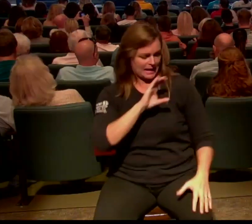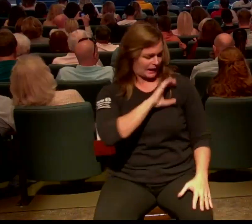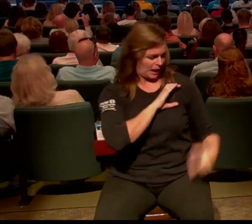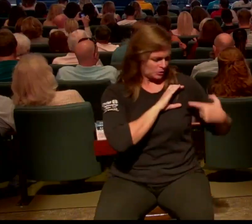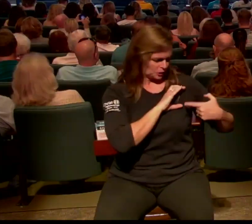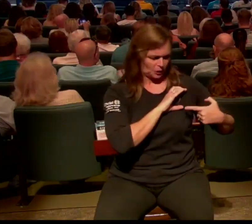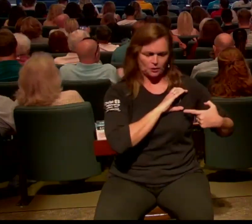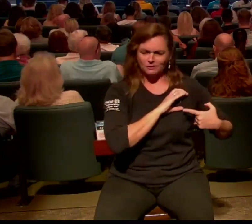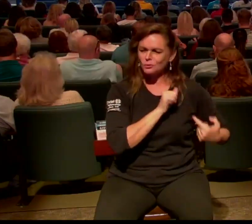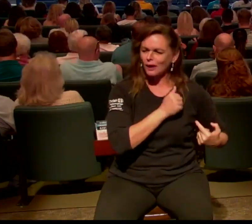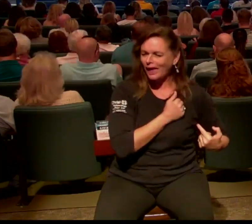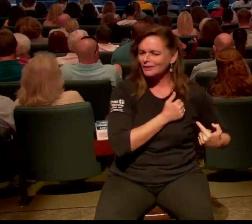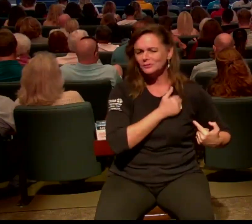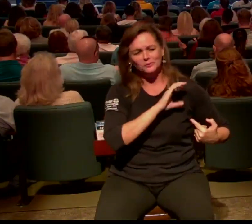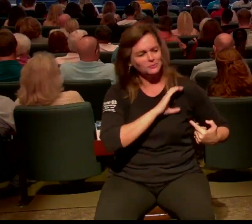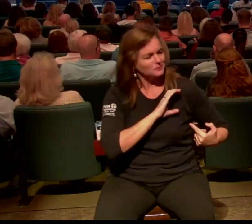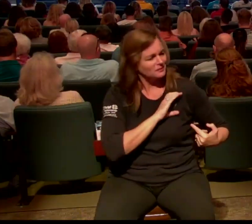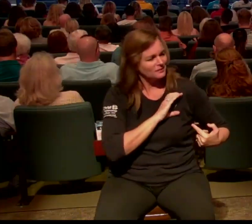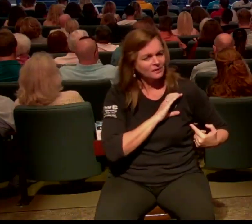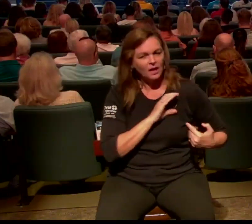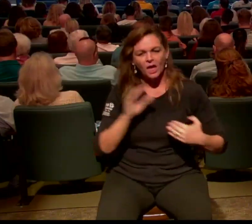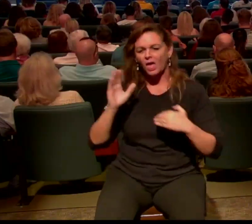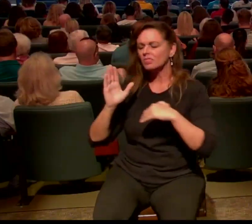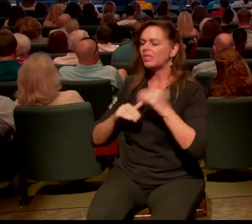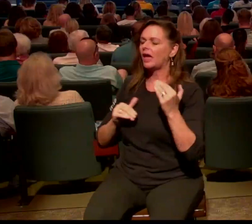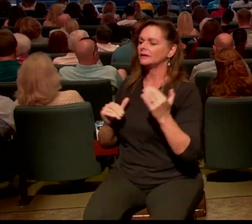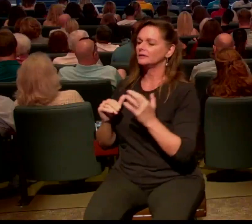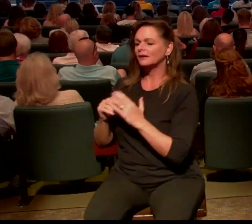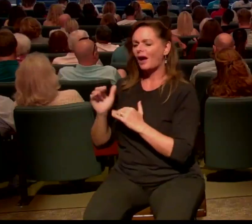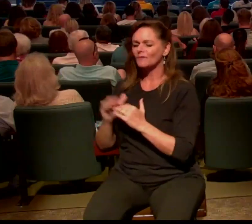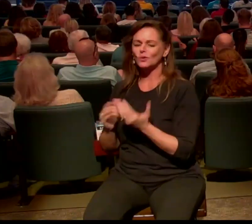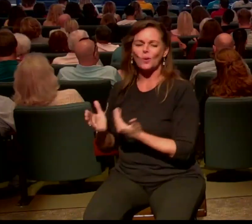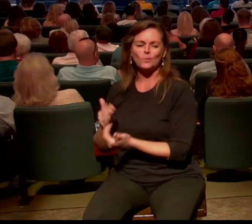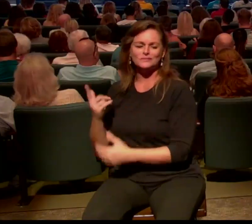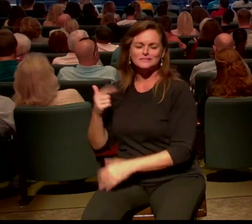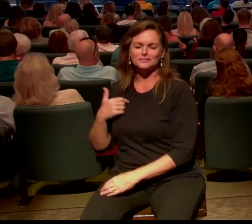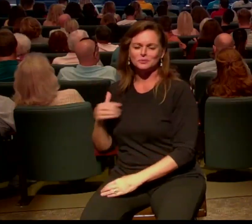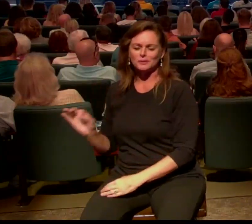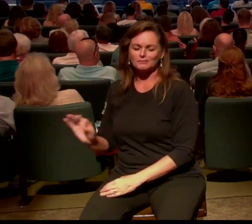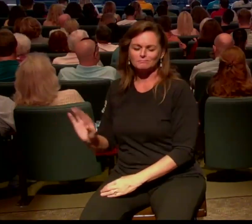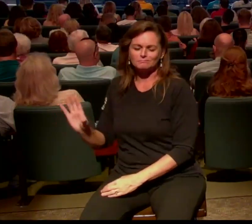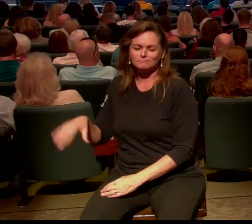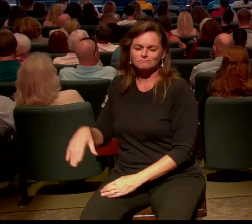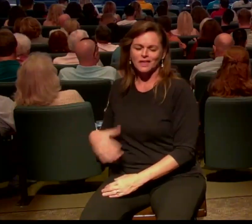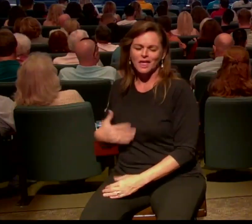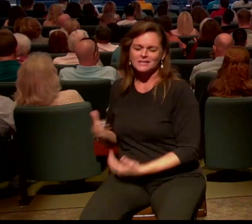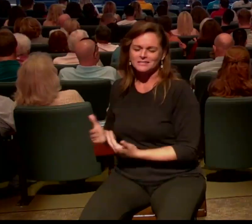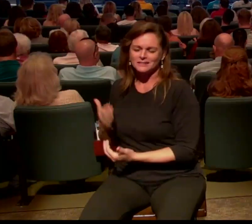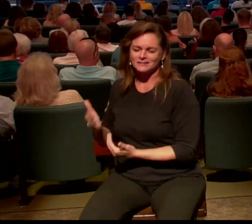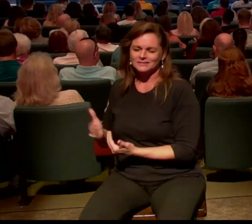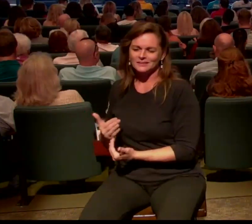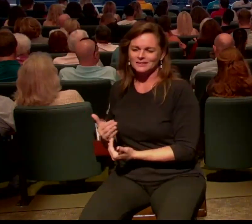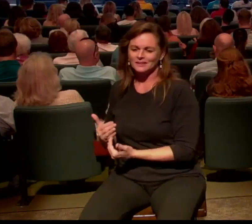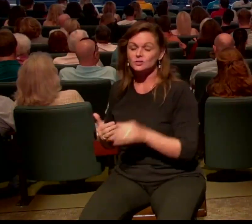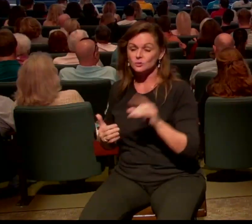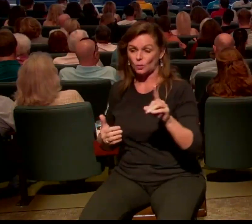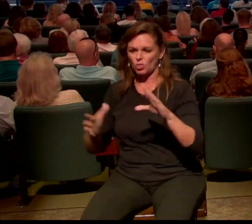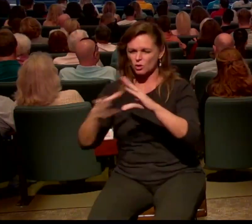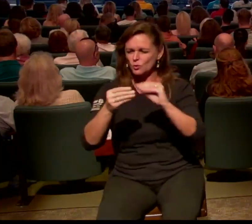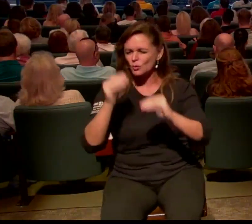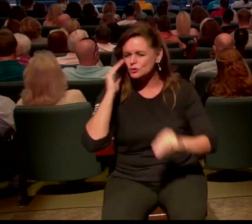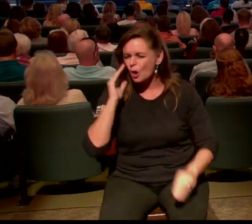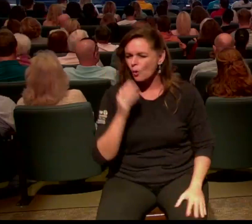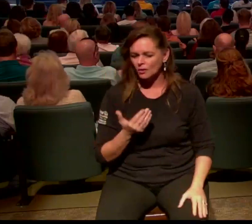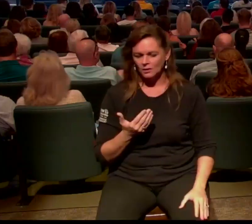taught on the Good Samaritan, on perspectives about possessions. And the Good Samaritan,